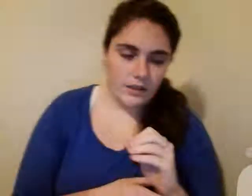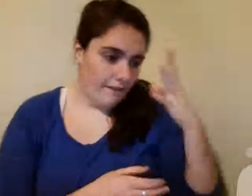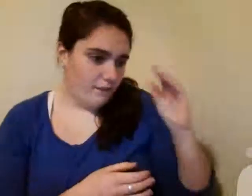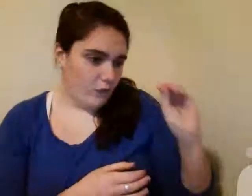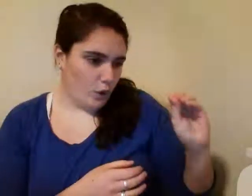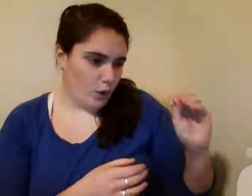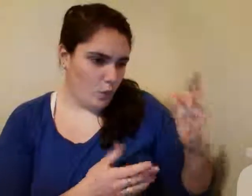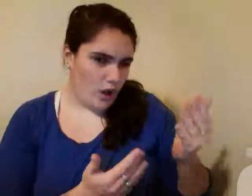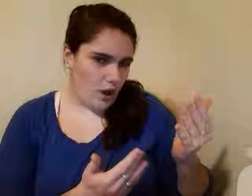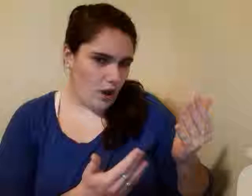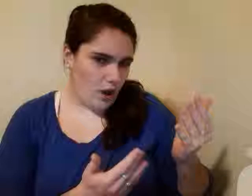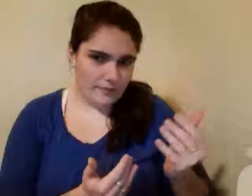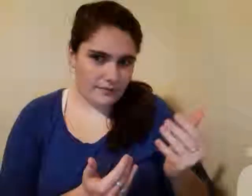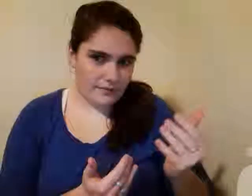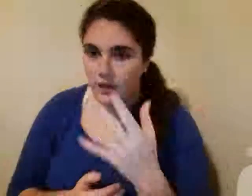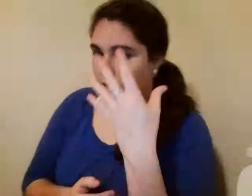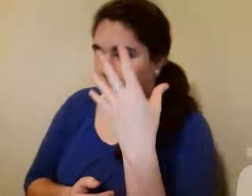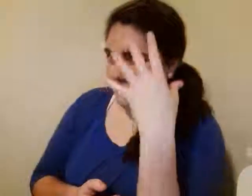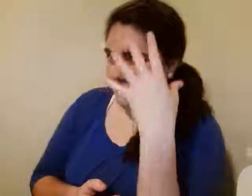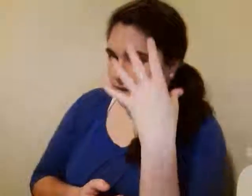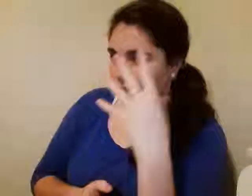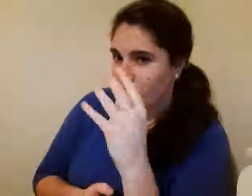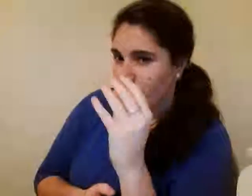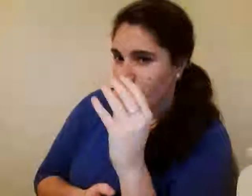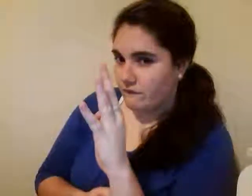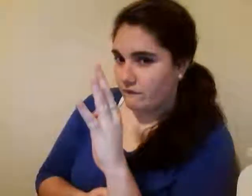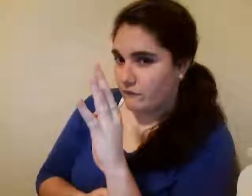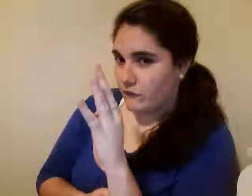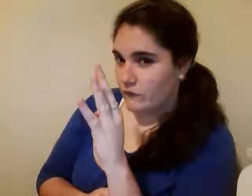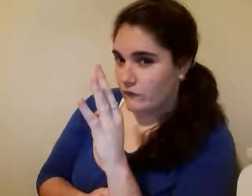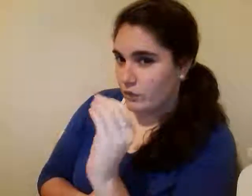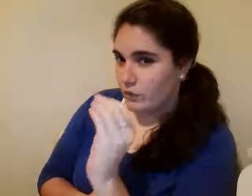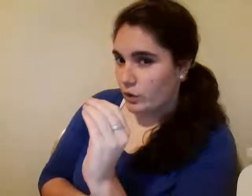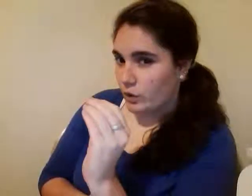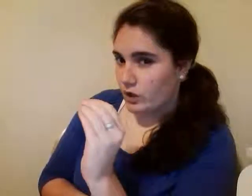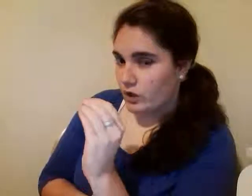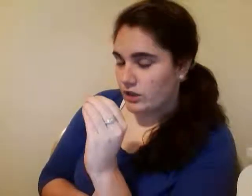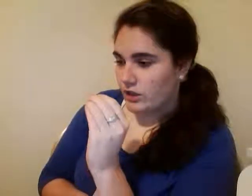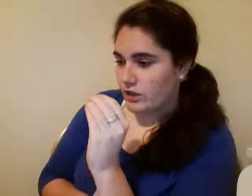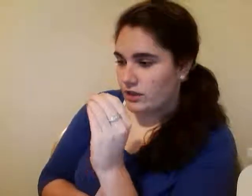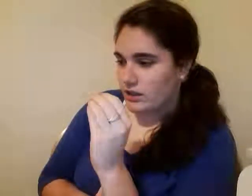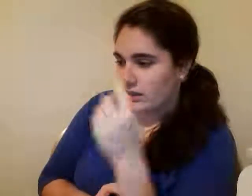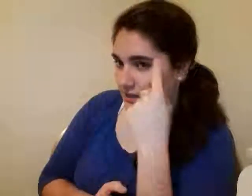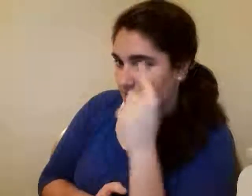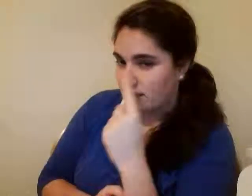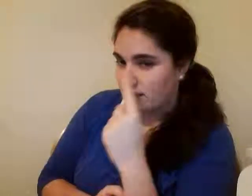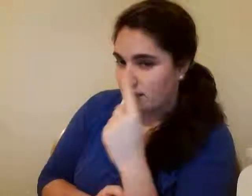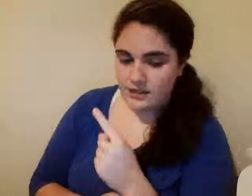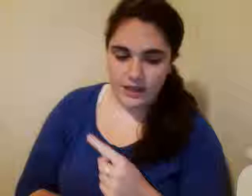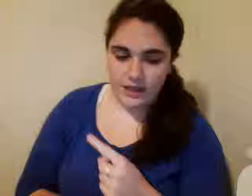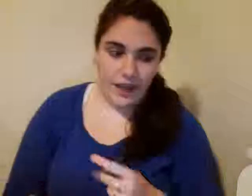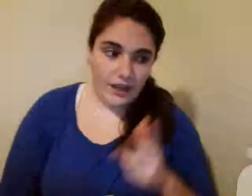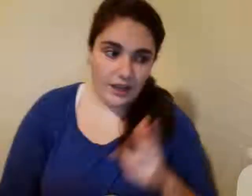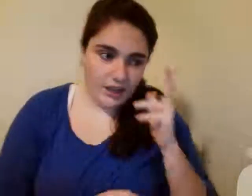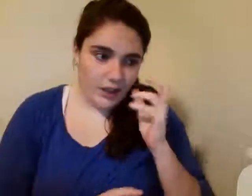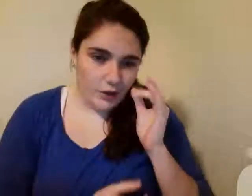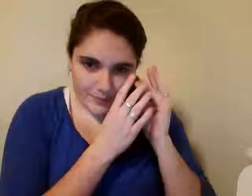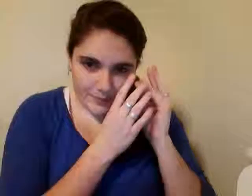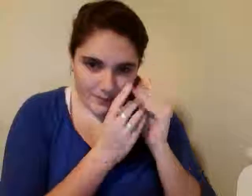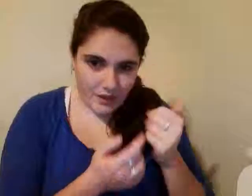Excellent. 40 cents. Nice job, Kalia. I could hear her whispering to herself how much money is in my hand. Very smart. So